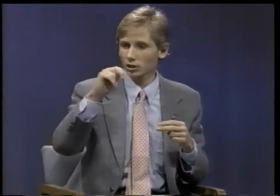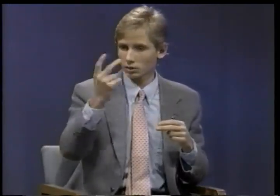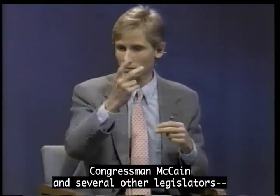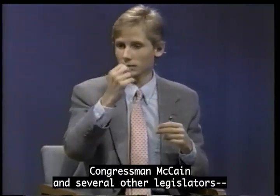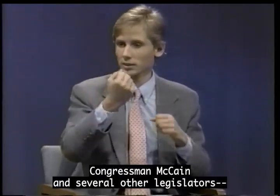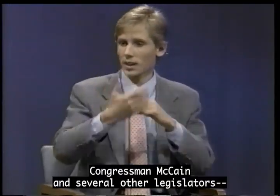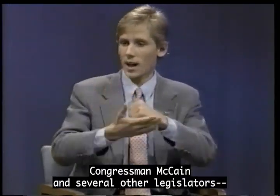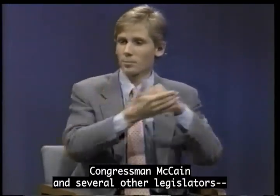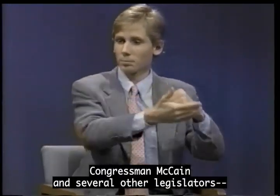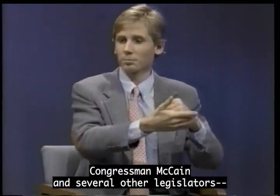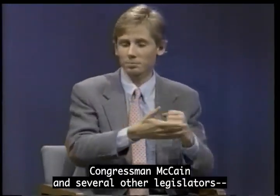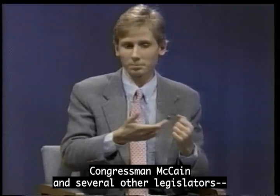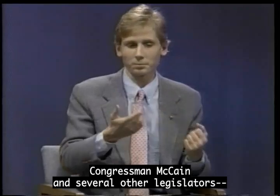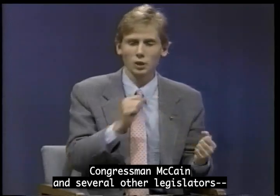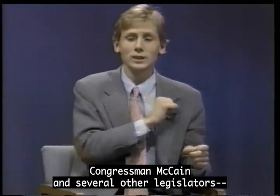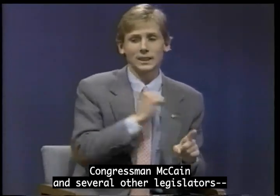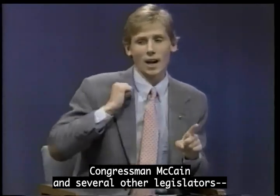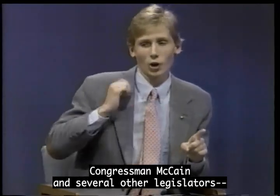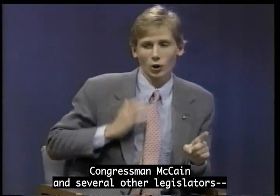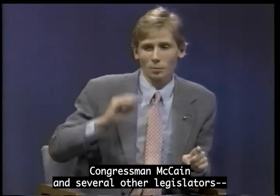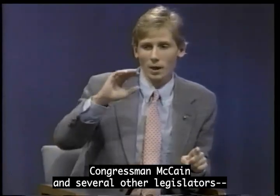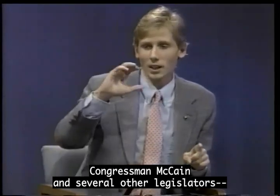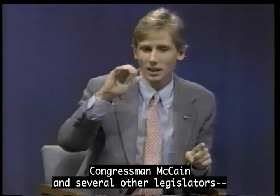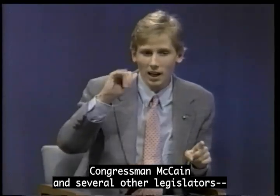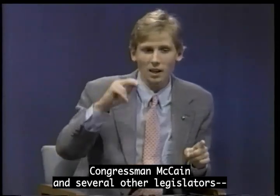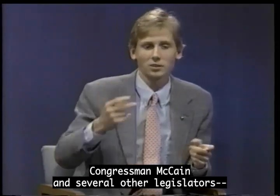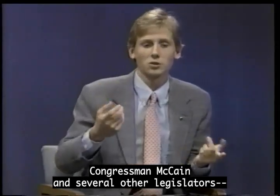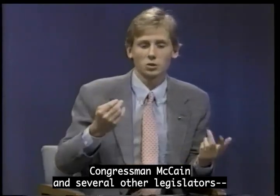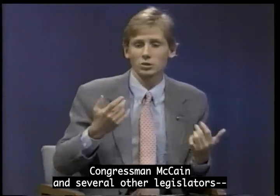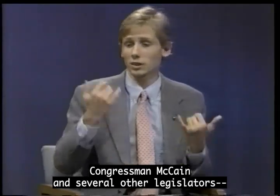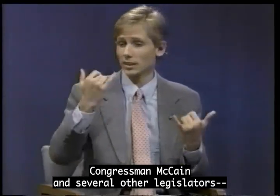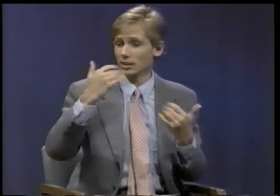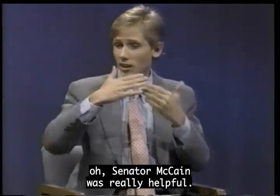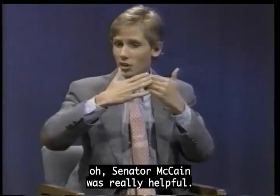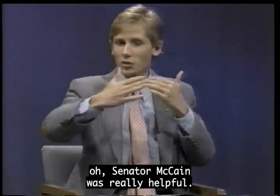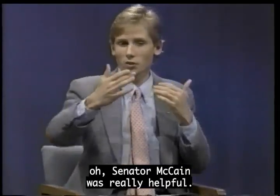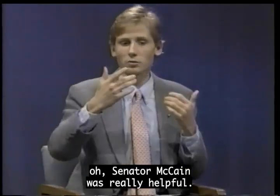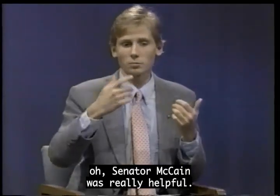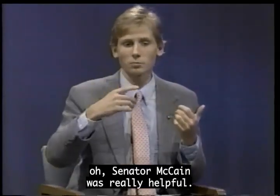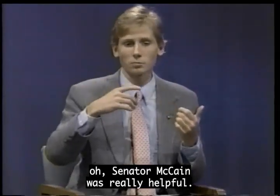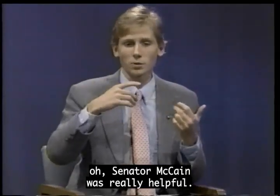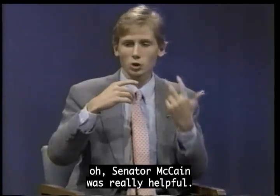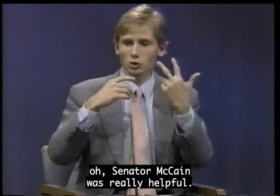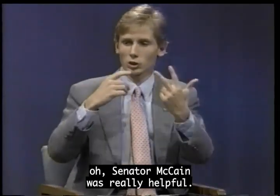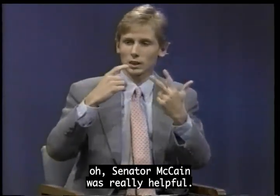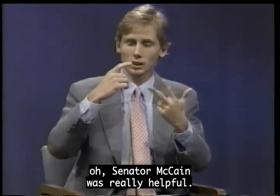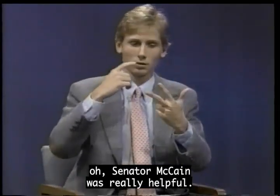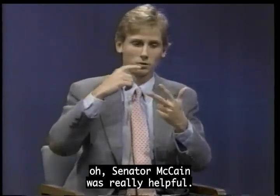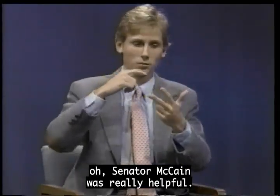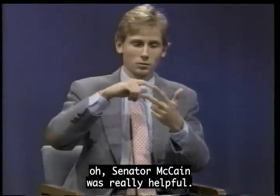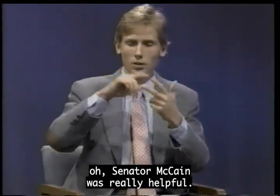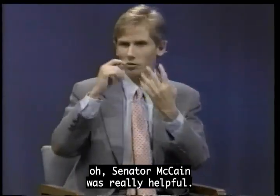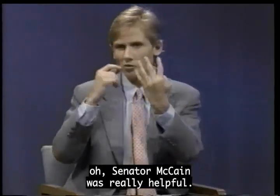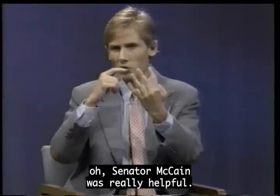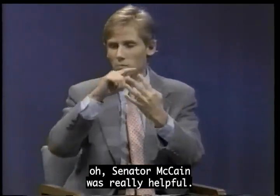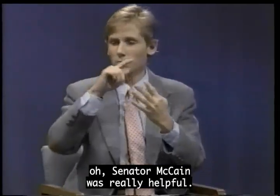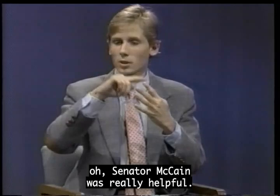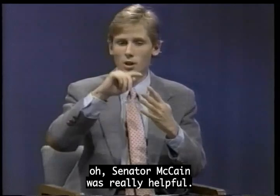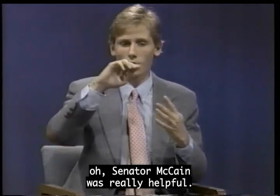Congressman McLean and several other legislators, Senator McLean, was really helpful. I think there were three